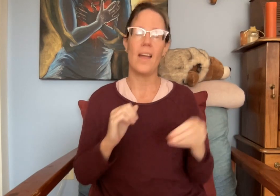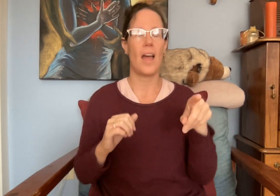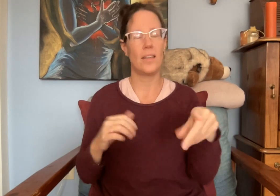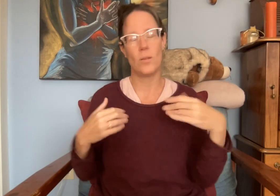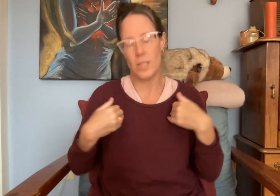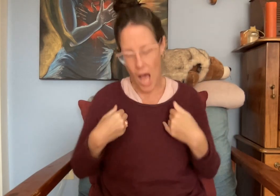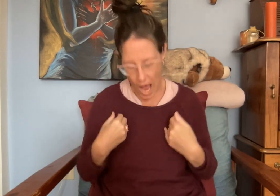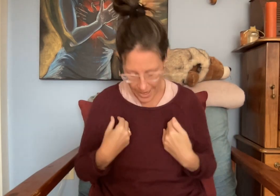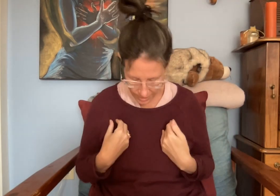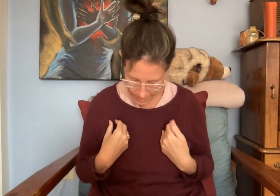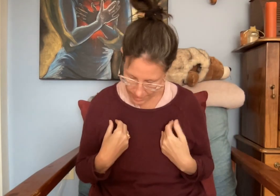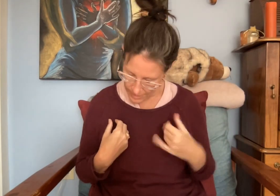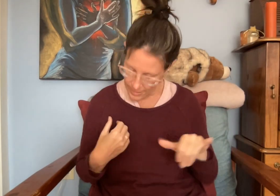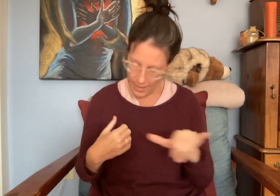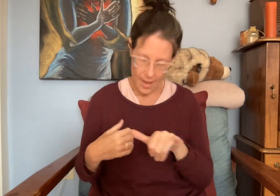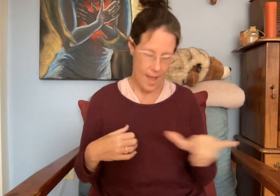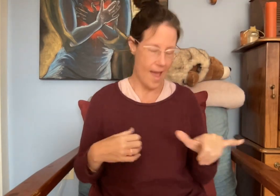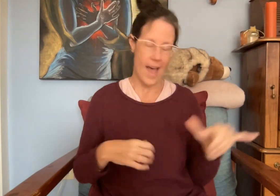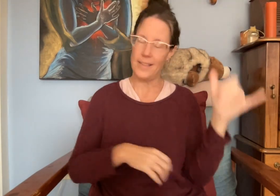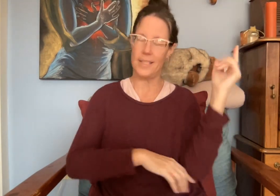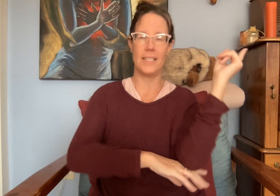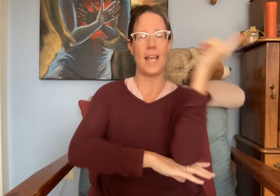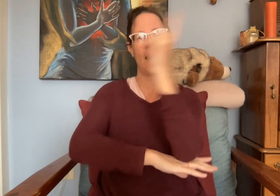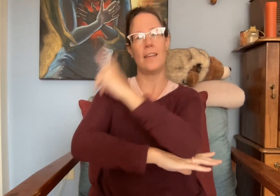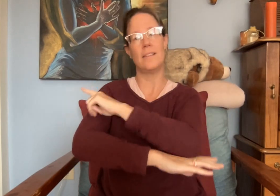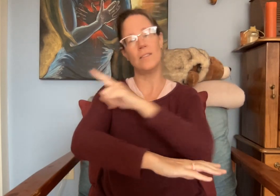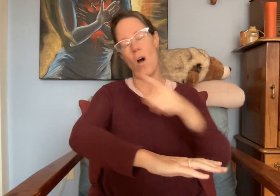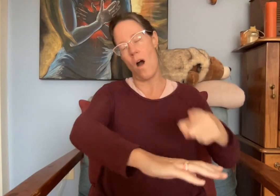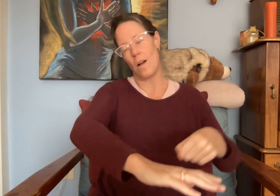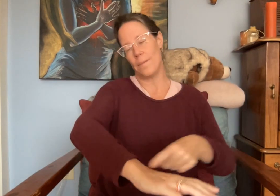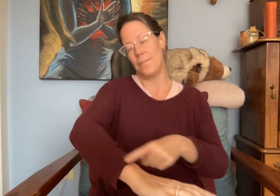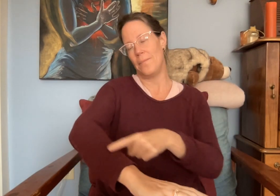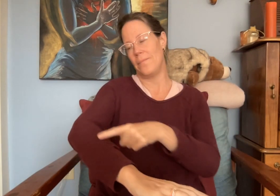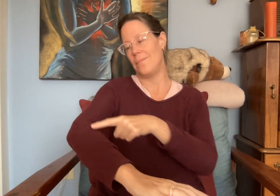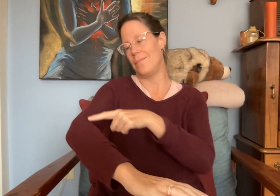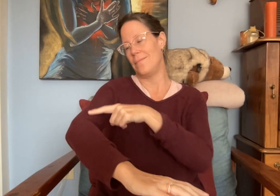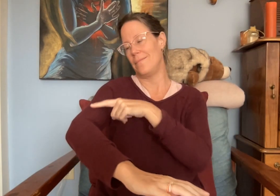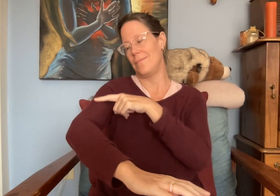and you're tired as the day is long.